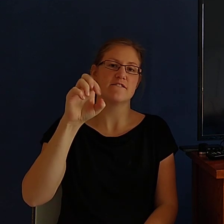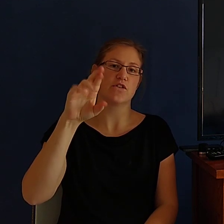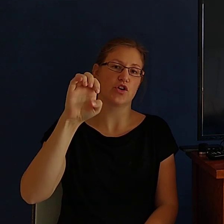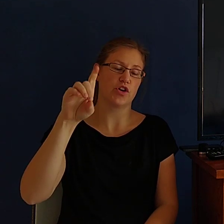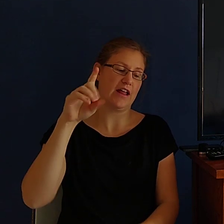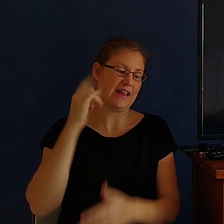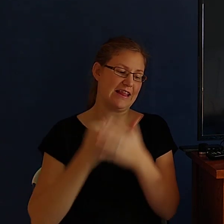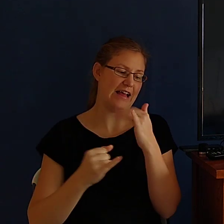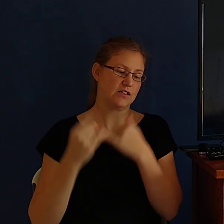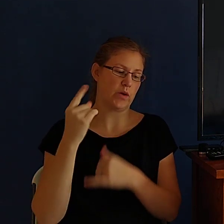connected to N.